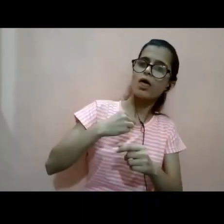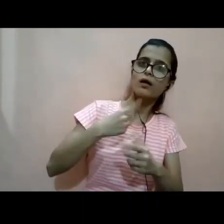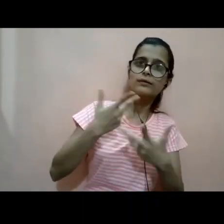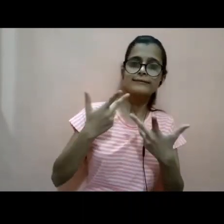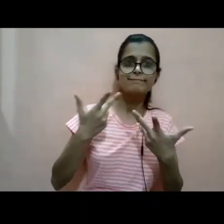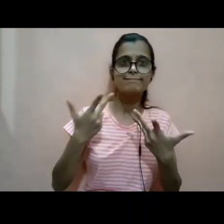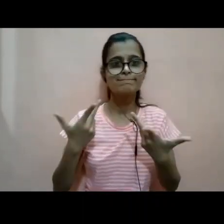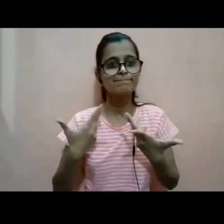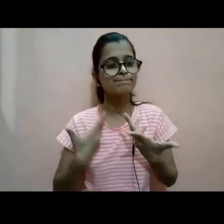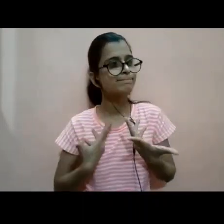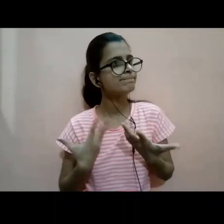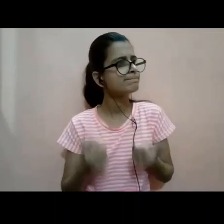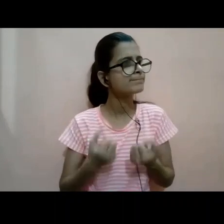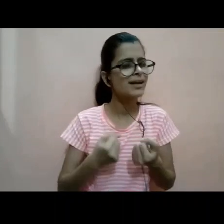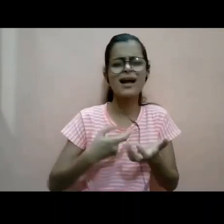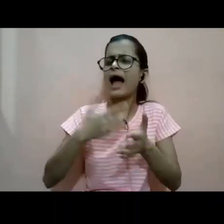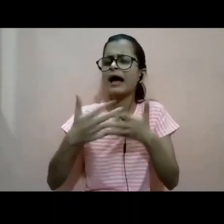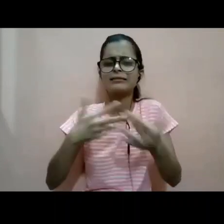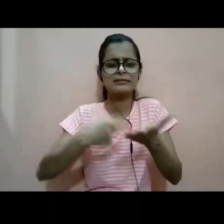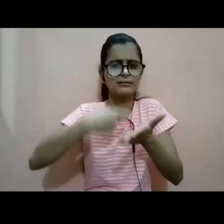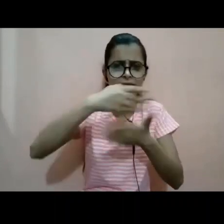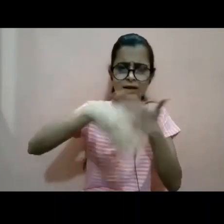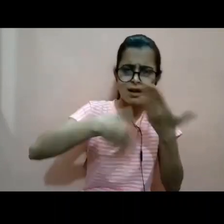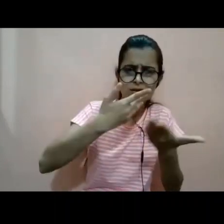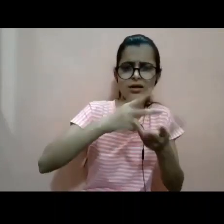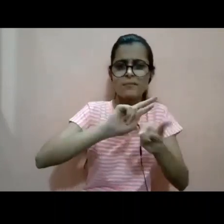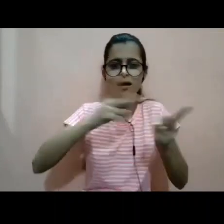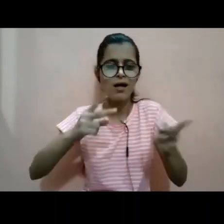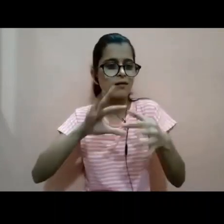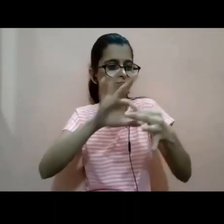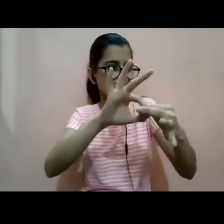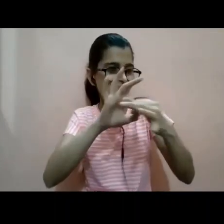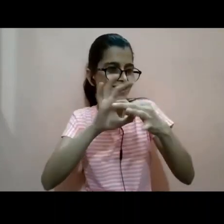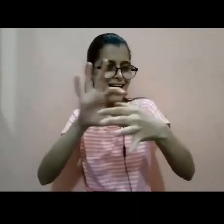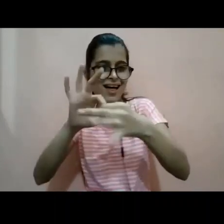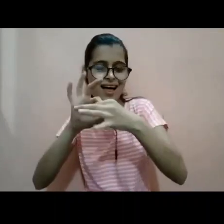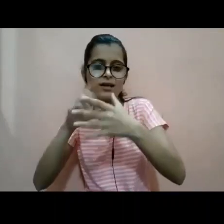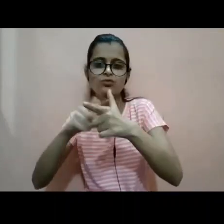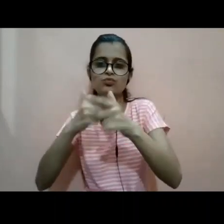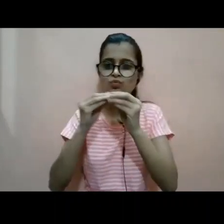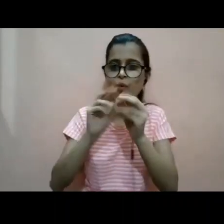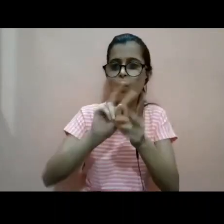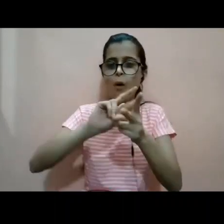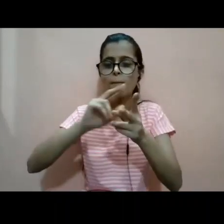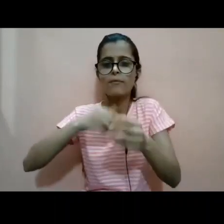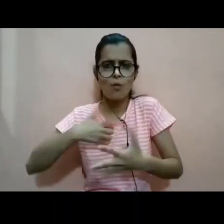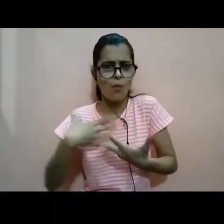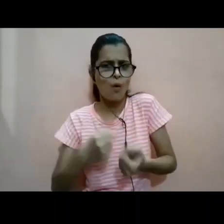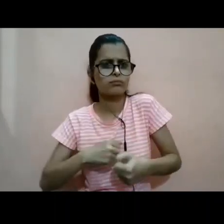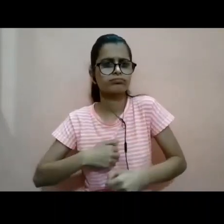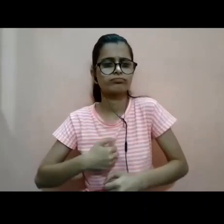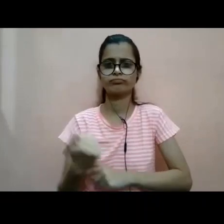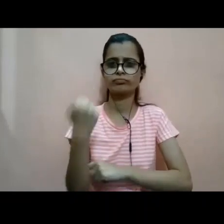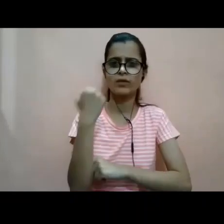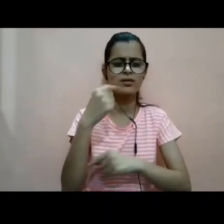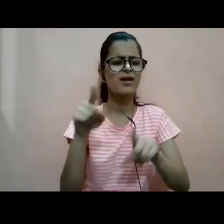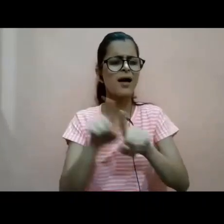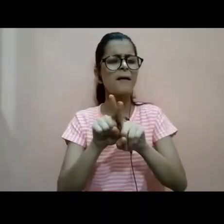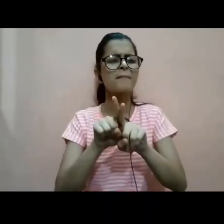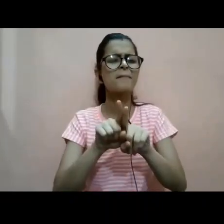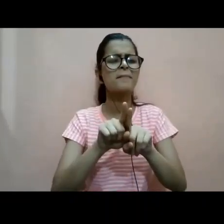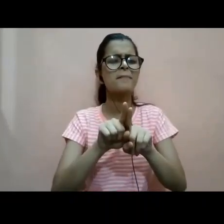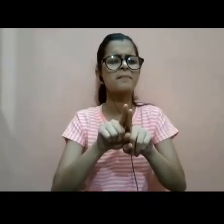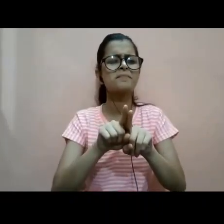a relationship or desire intimacy or to desire a job, or then, and that's often for a